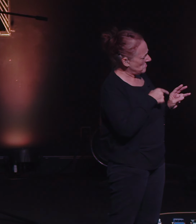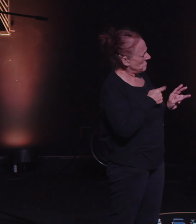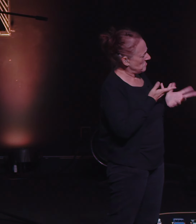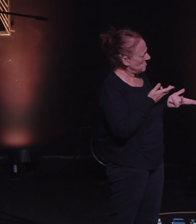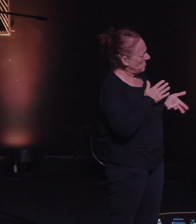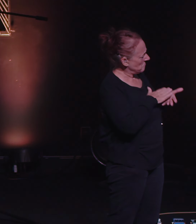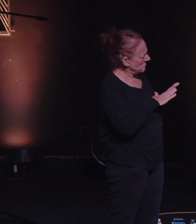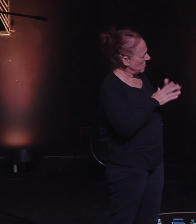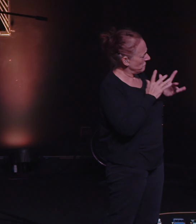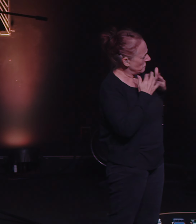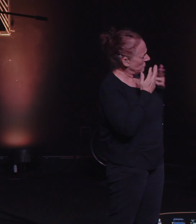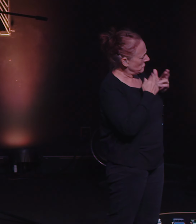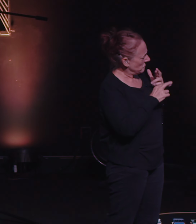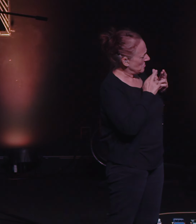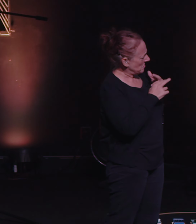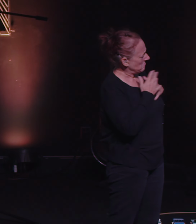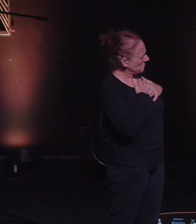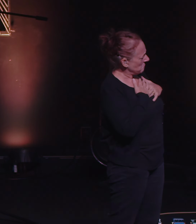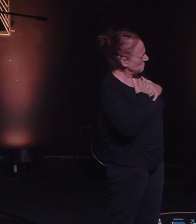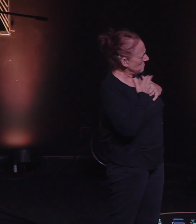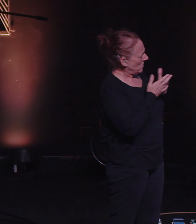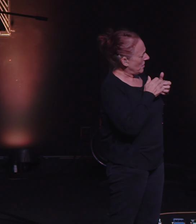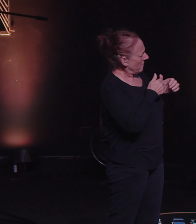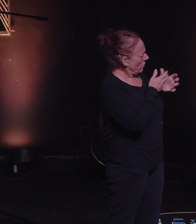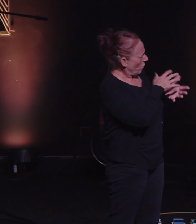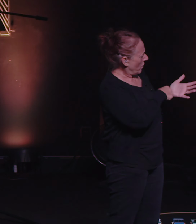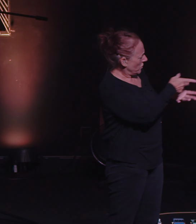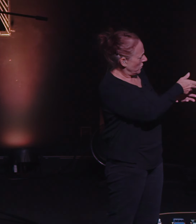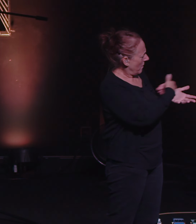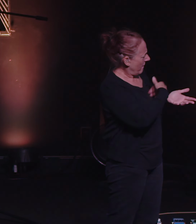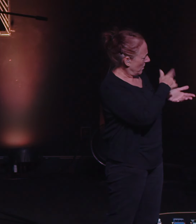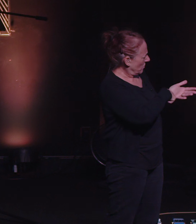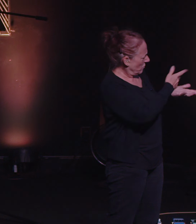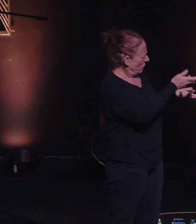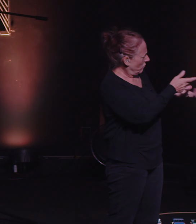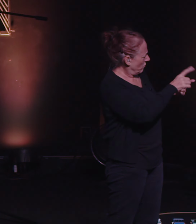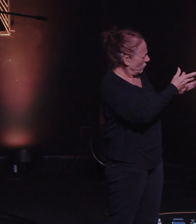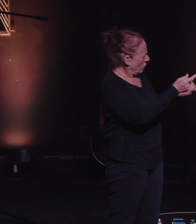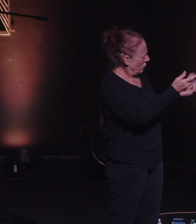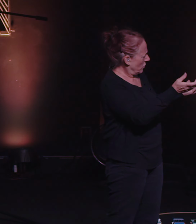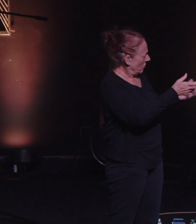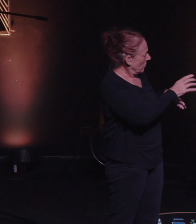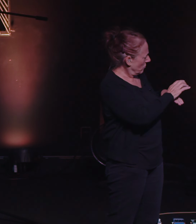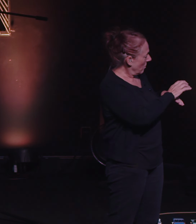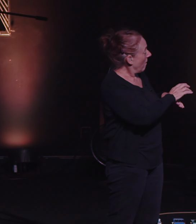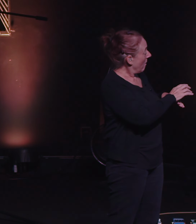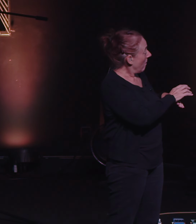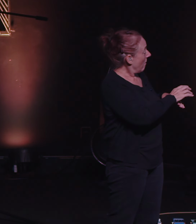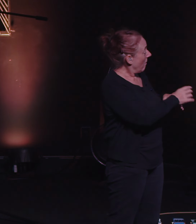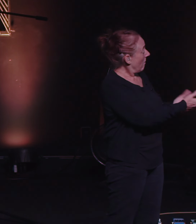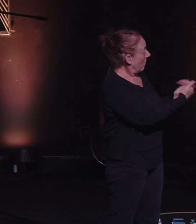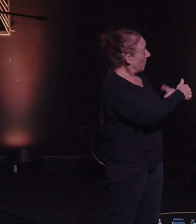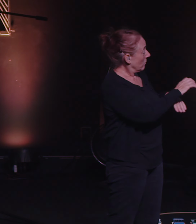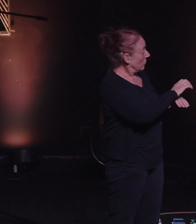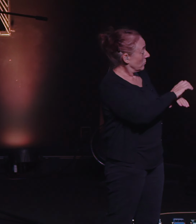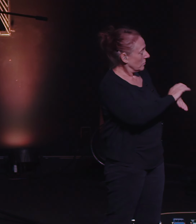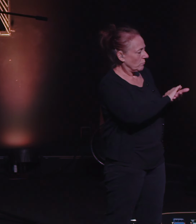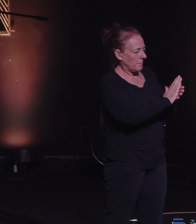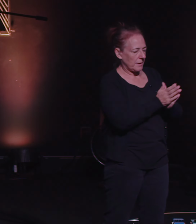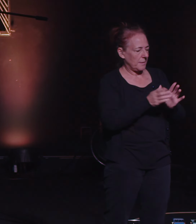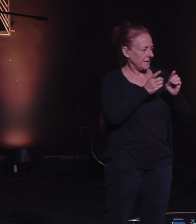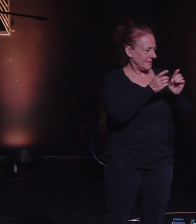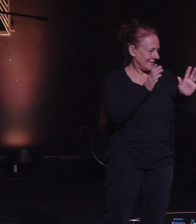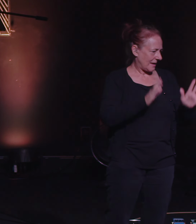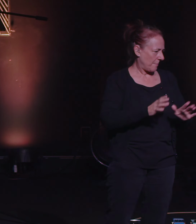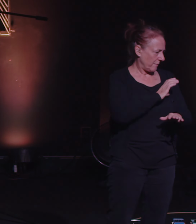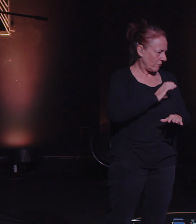change the world's narrative of God by becoming more like Jesus every day. As we become a deeper disciple of Christ,